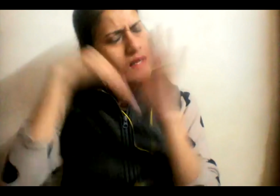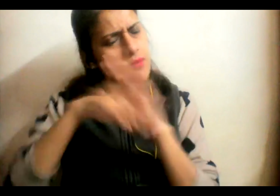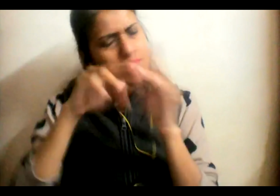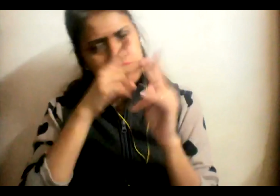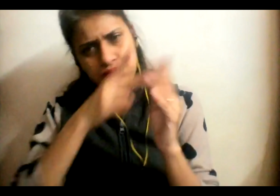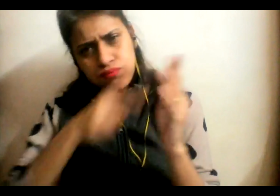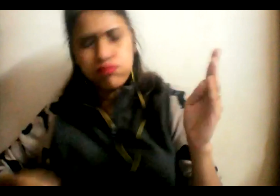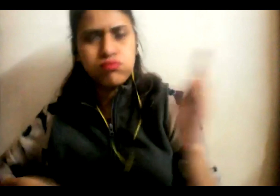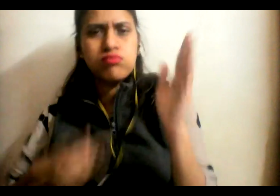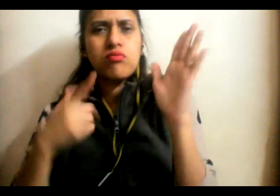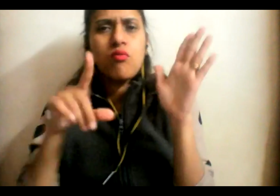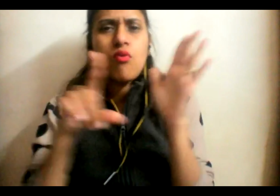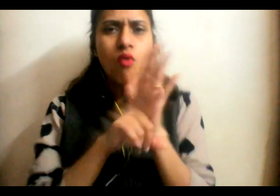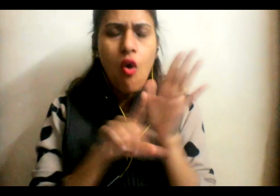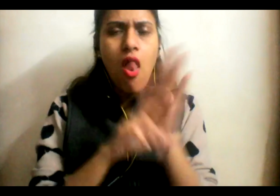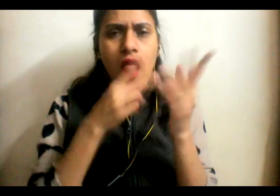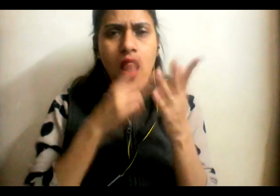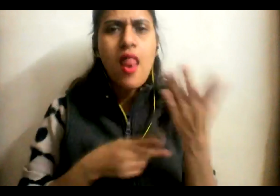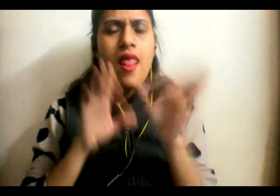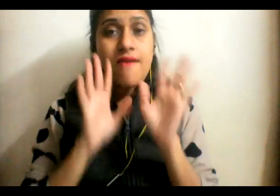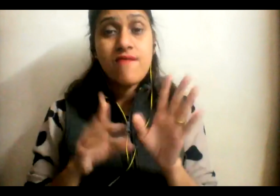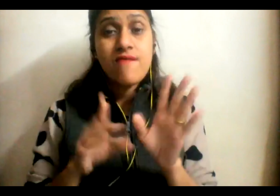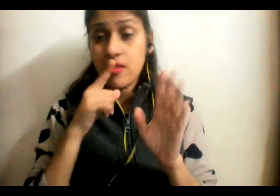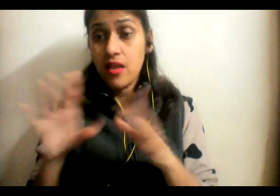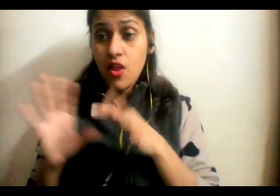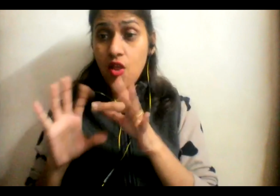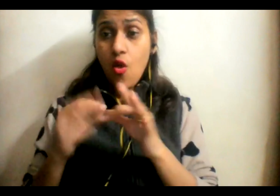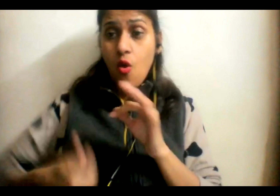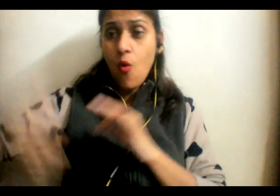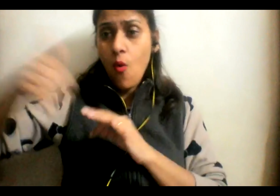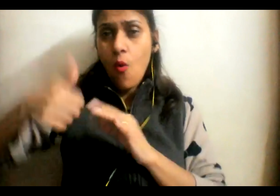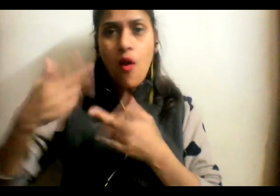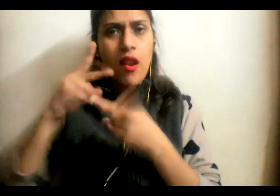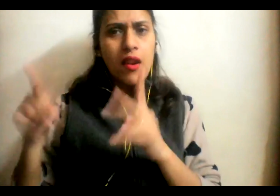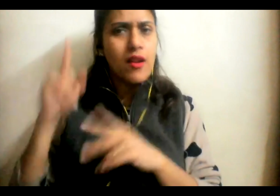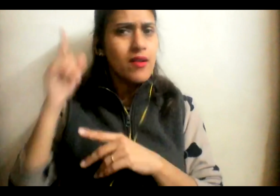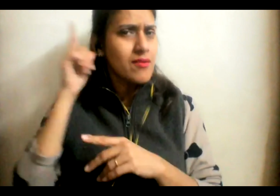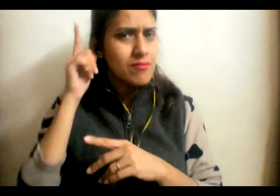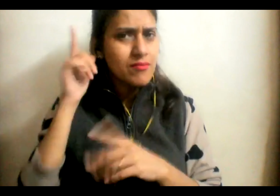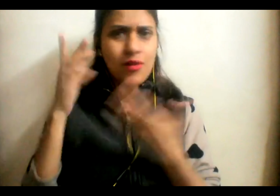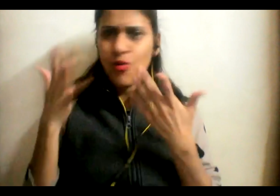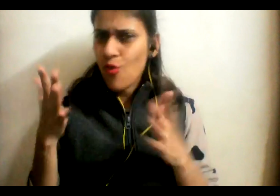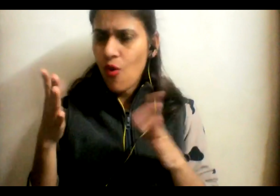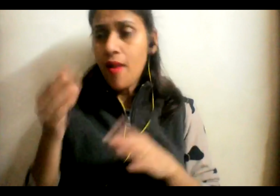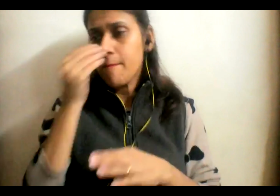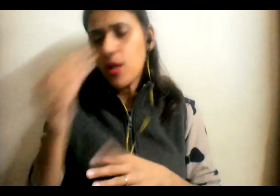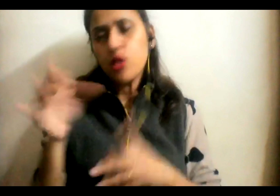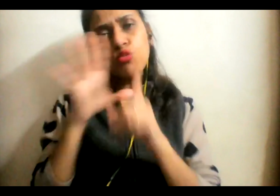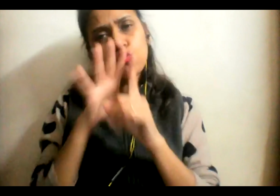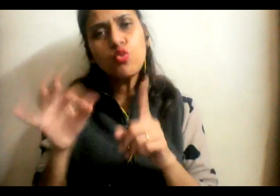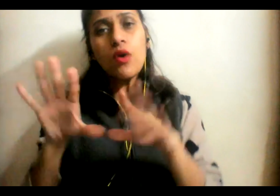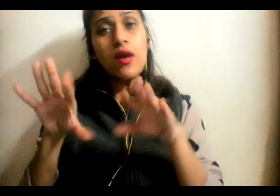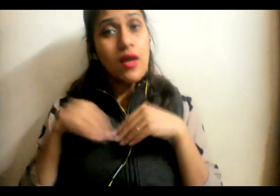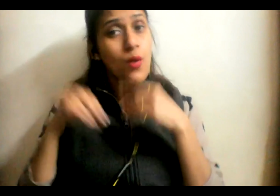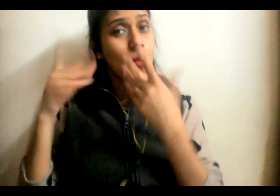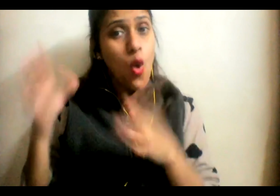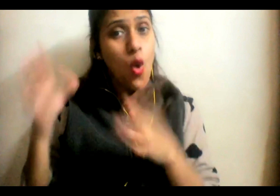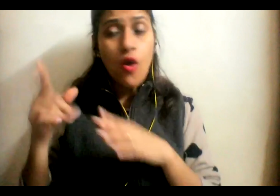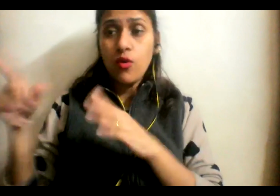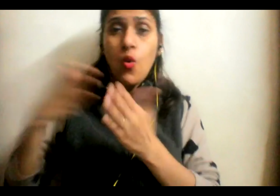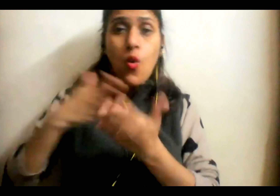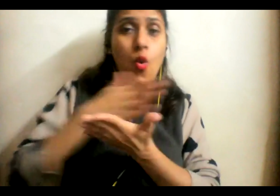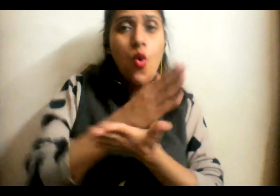authorities. And unless these authorities are reminded that this is also your mandate and please implement it, otherwise you are being on the wrong side of